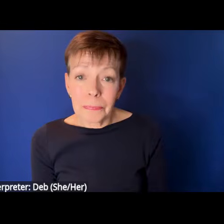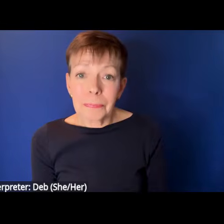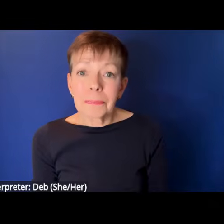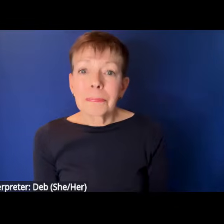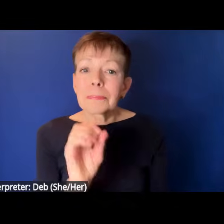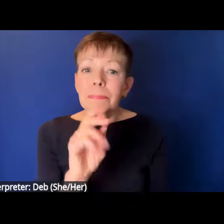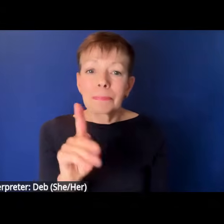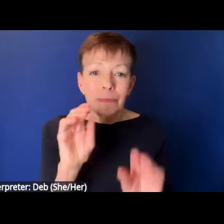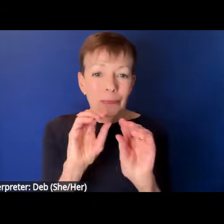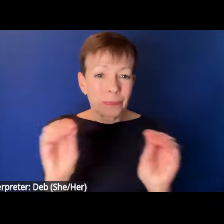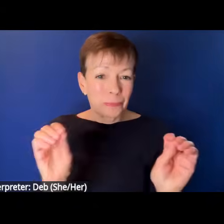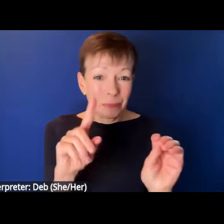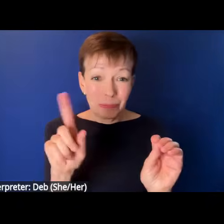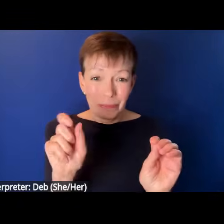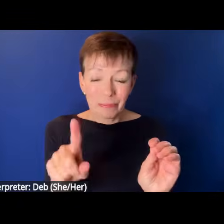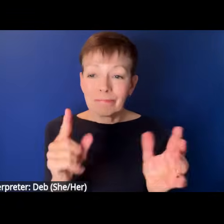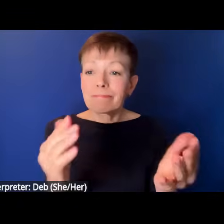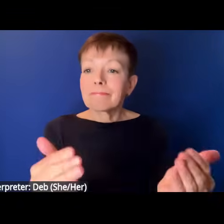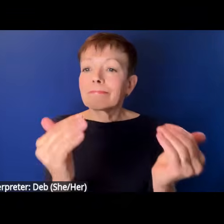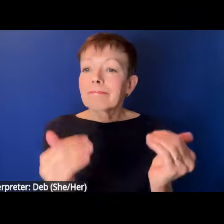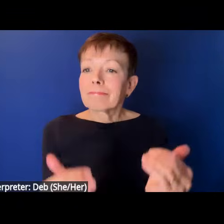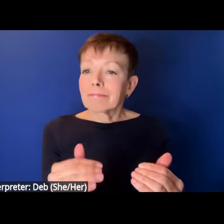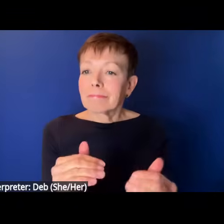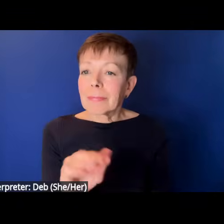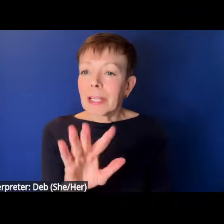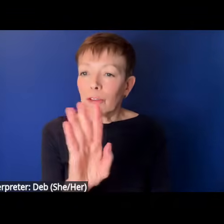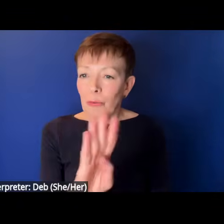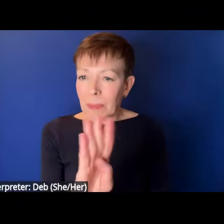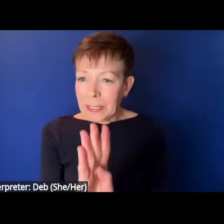Okay, seeing none, we're gonna move on to B, and this is the